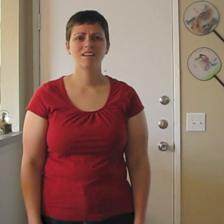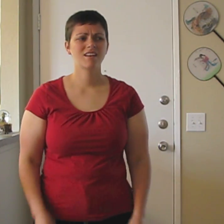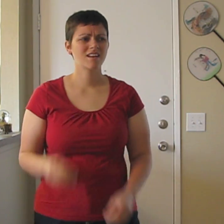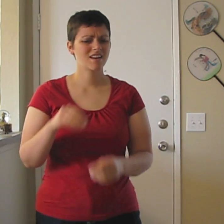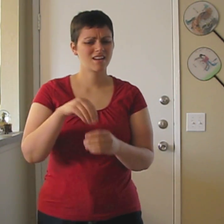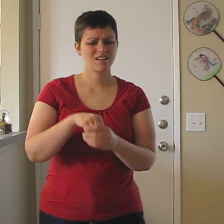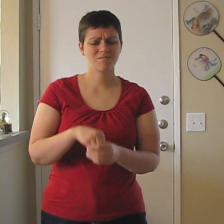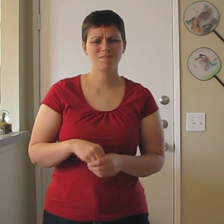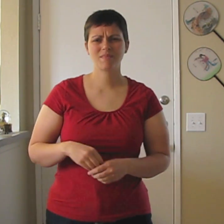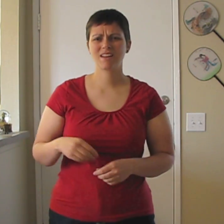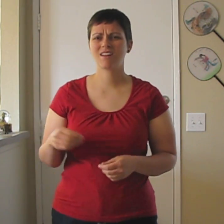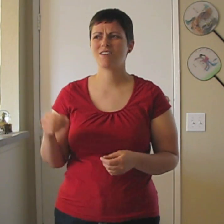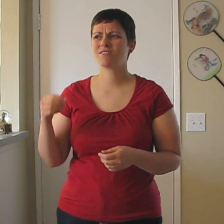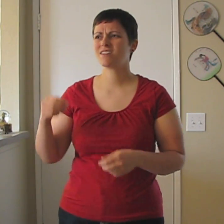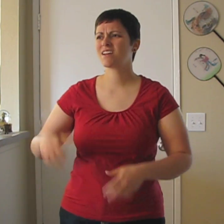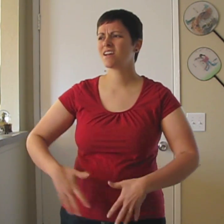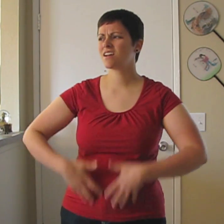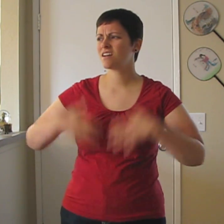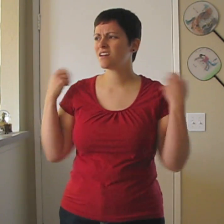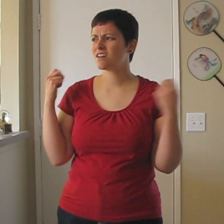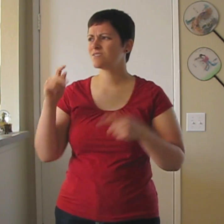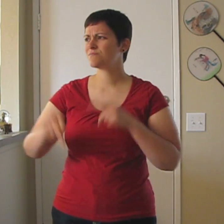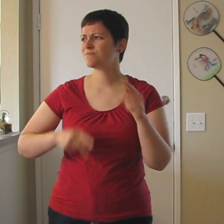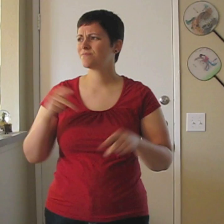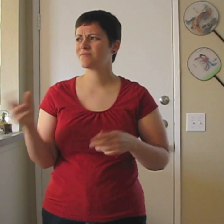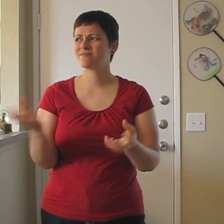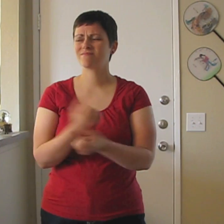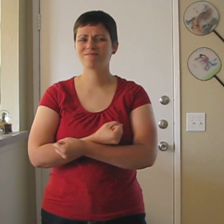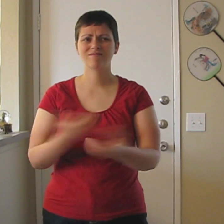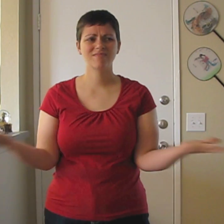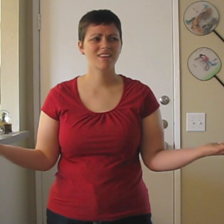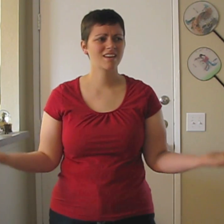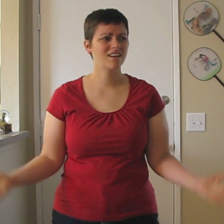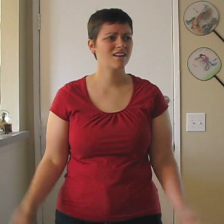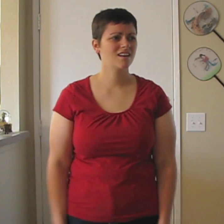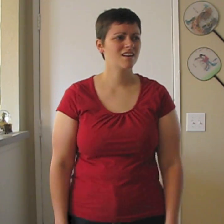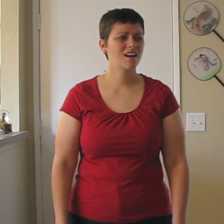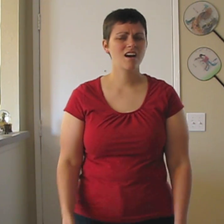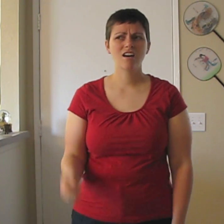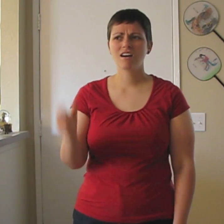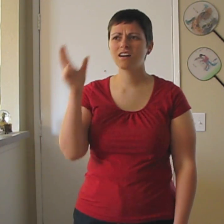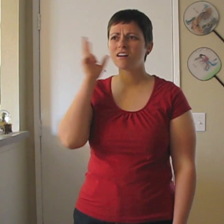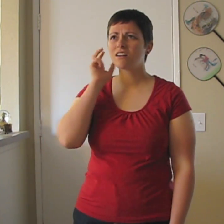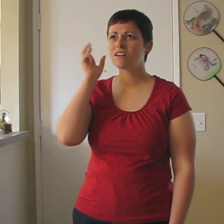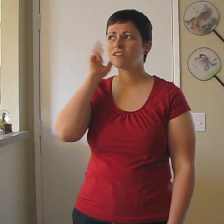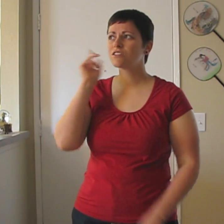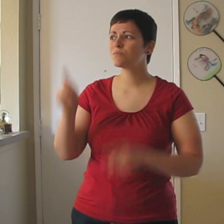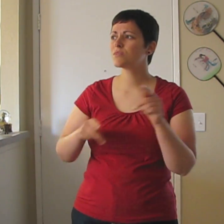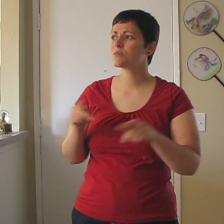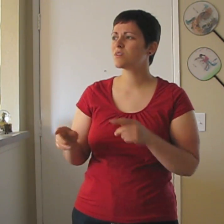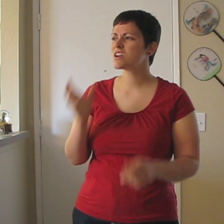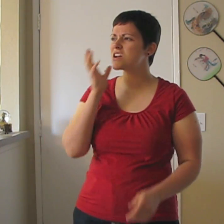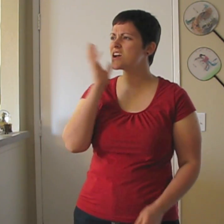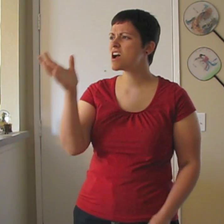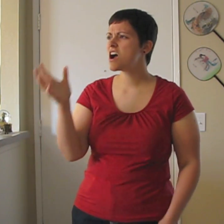my children in the midst of angry men, until I hear the crowd